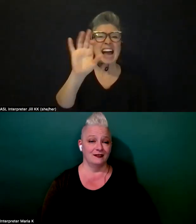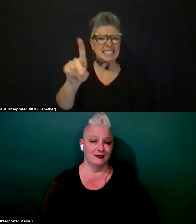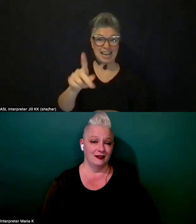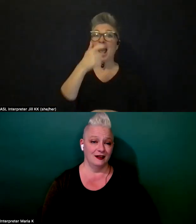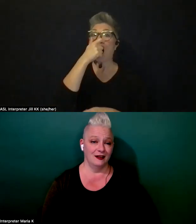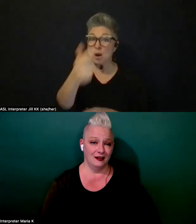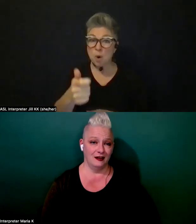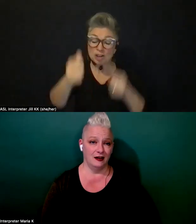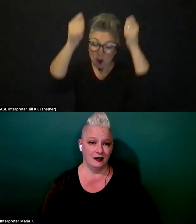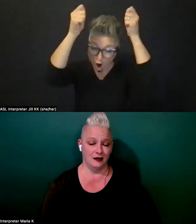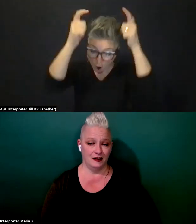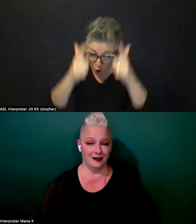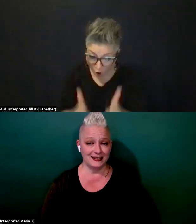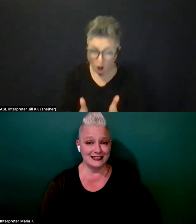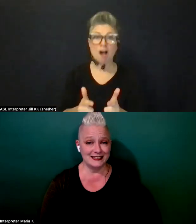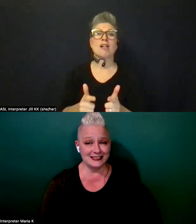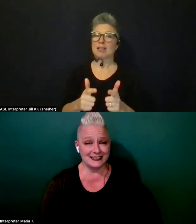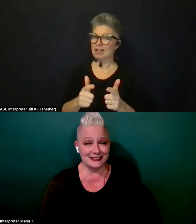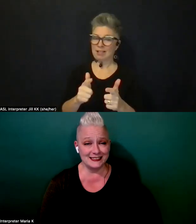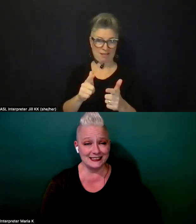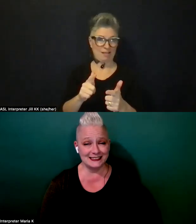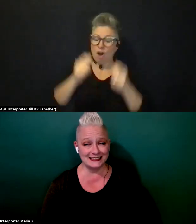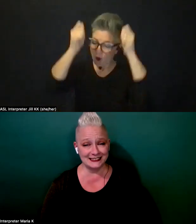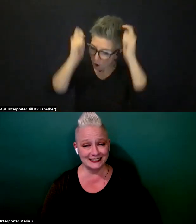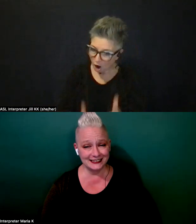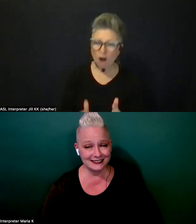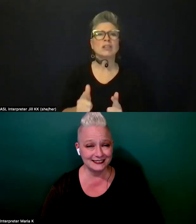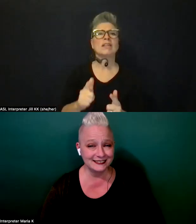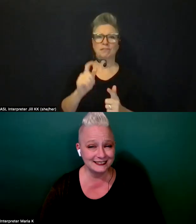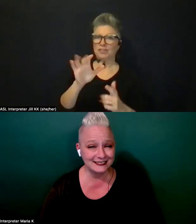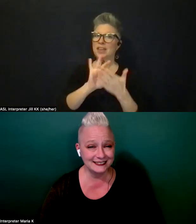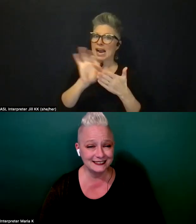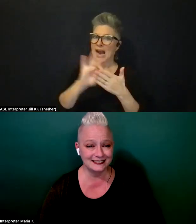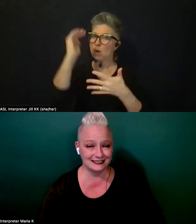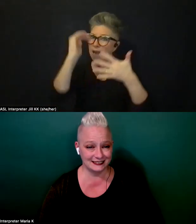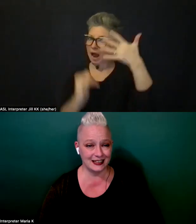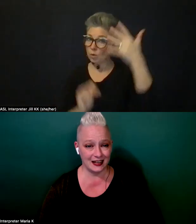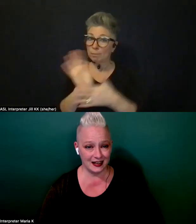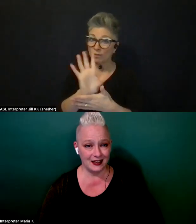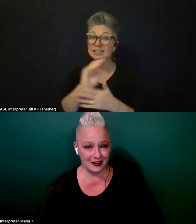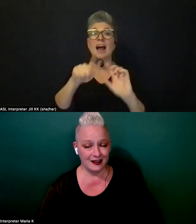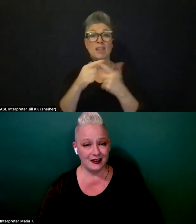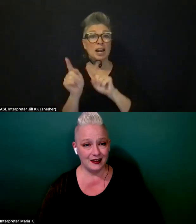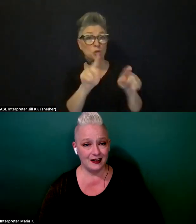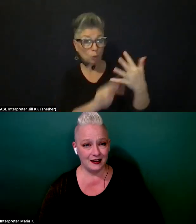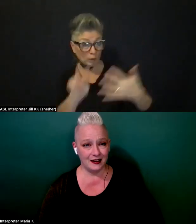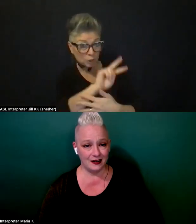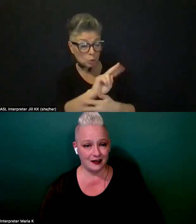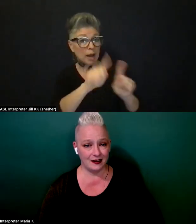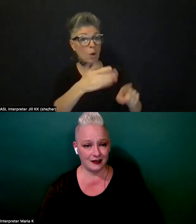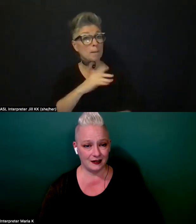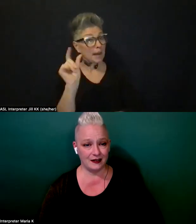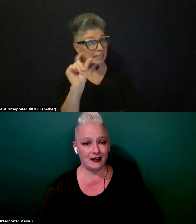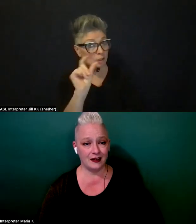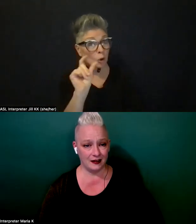all the countdown of Christmas movies, and I do a review. I go on my Instagram account,